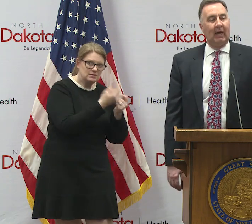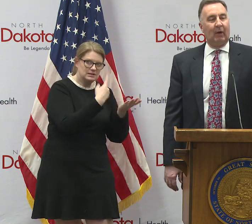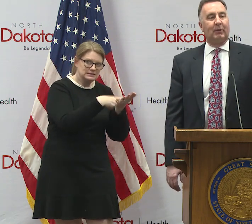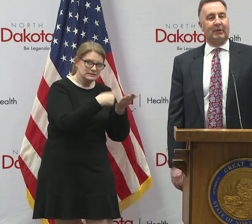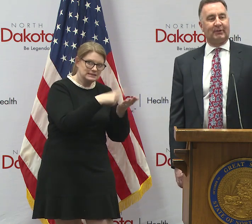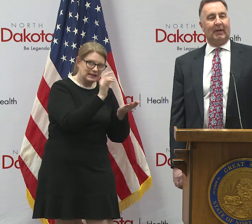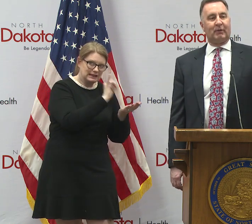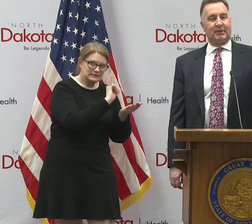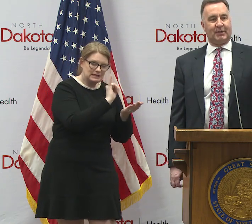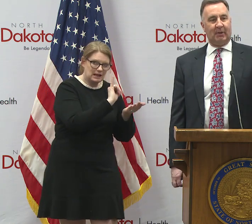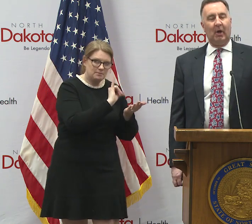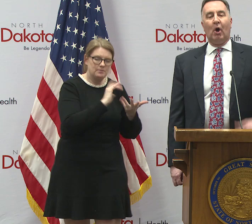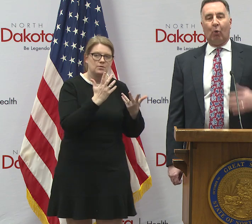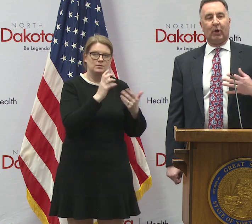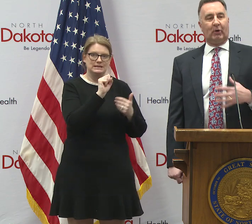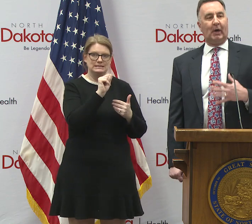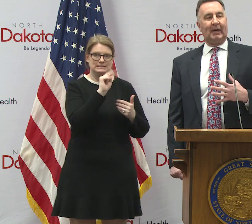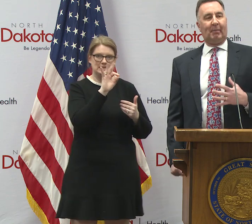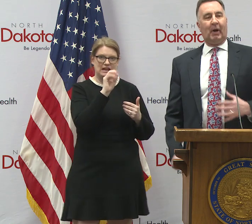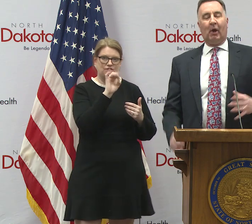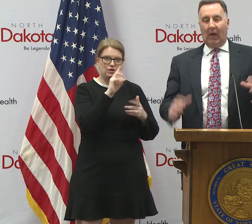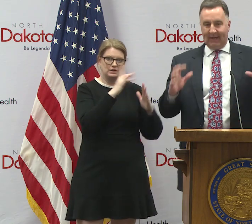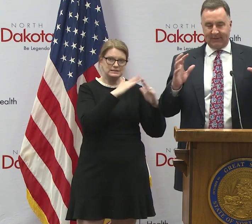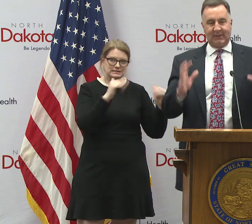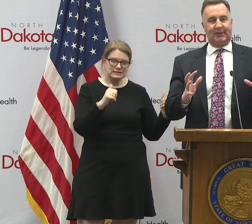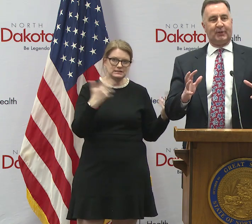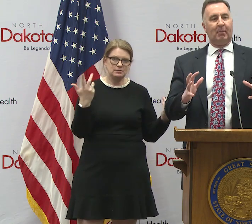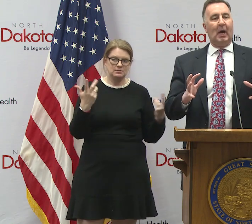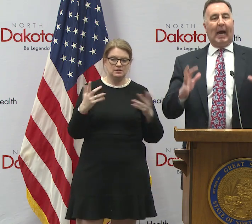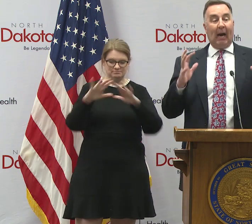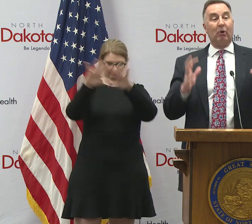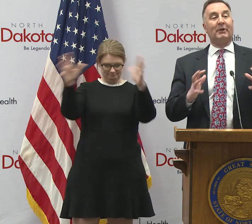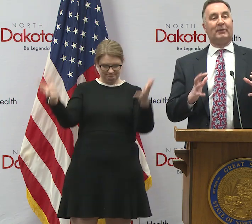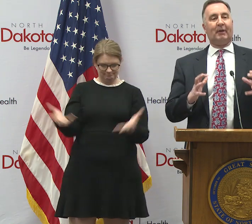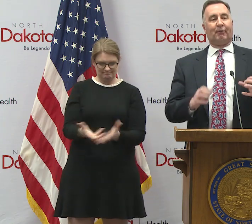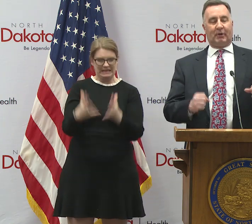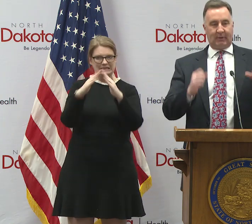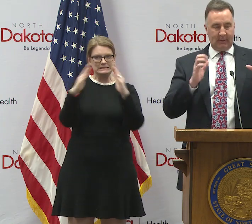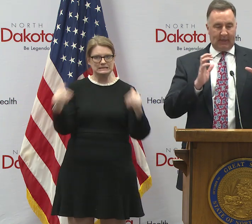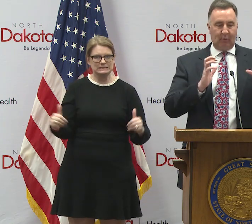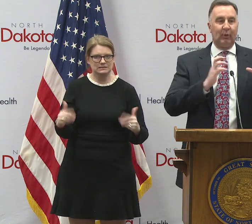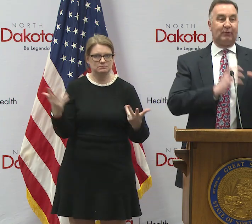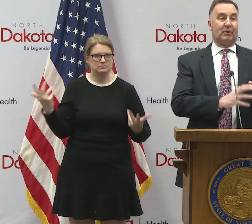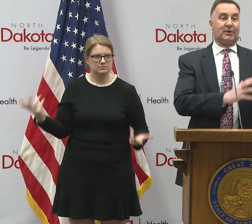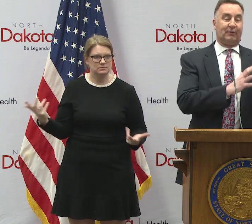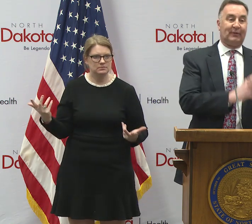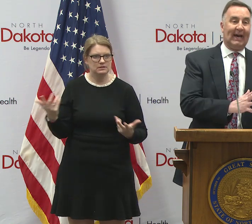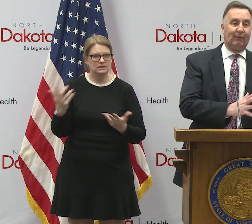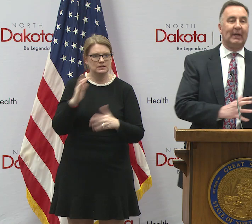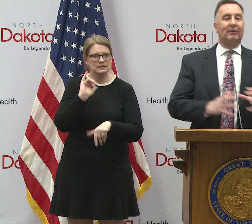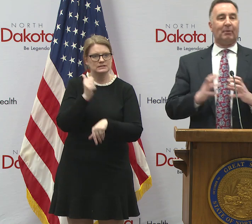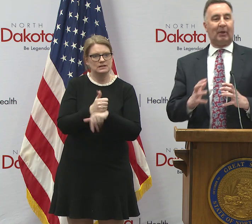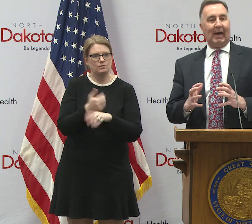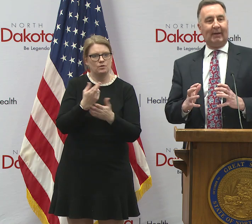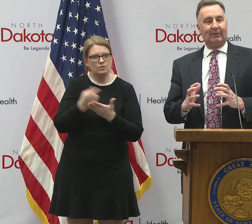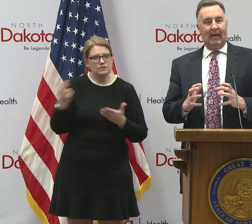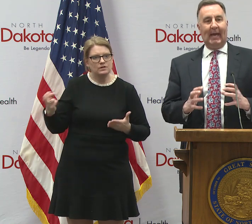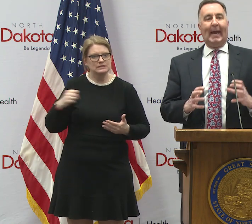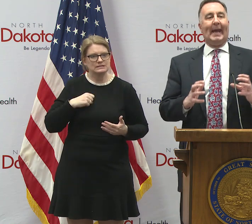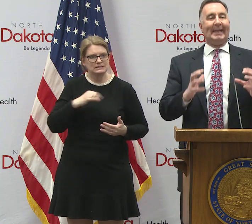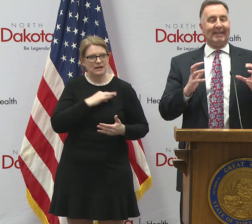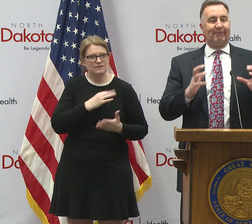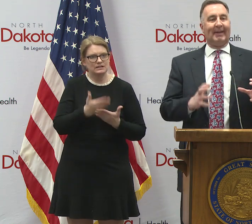conversations within the Sanford system, we're talking about, as a system, how are we set for resources of staffing and